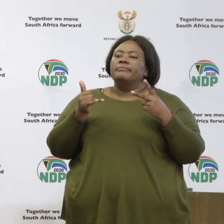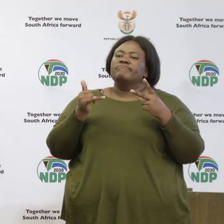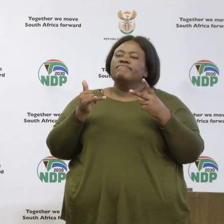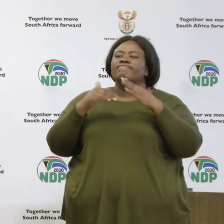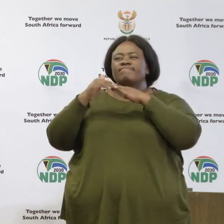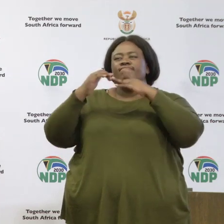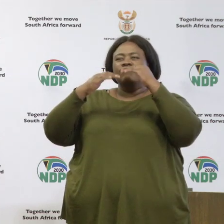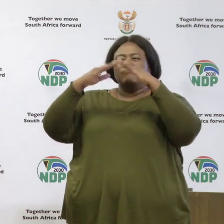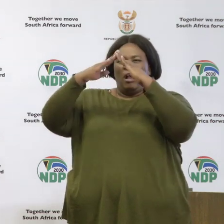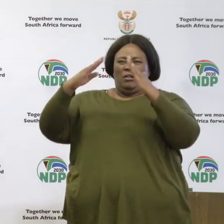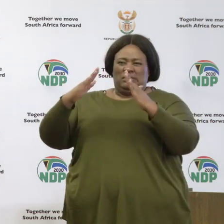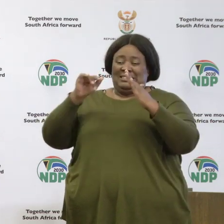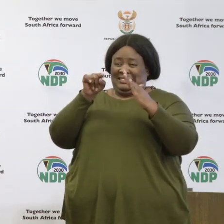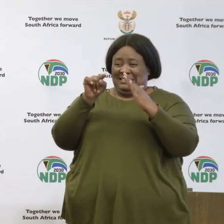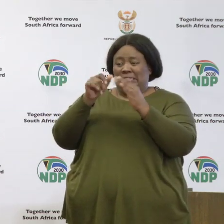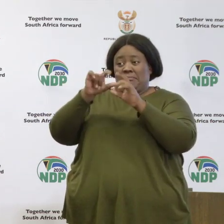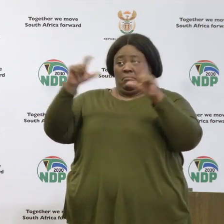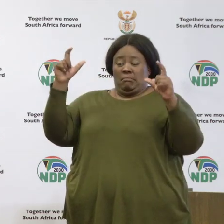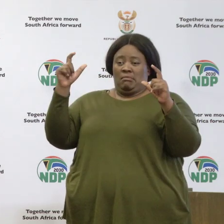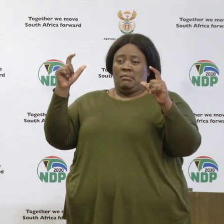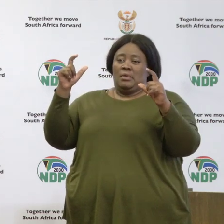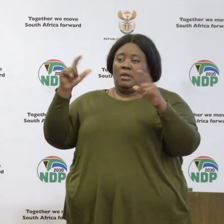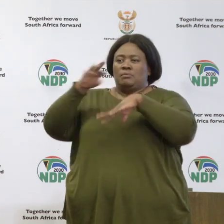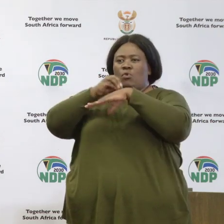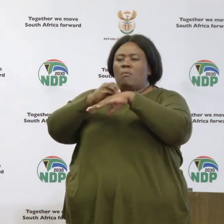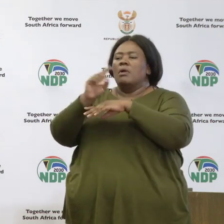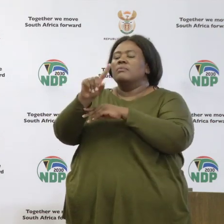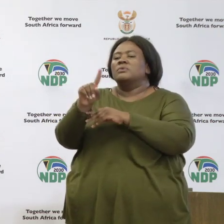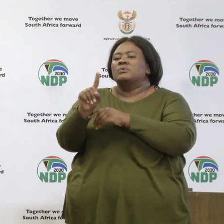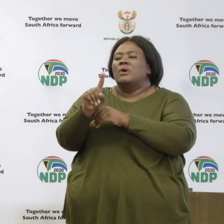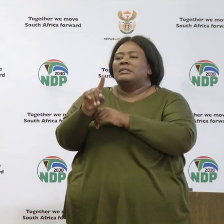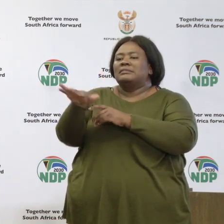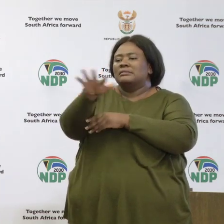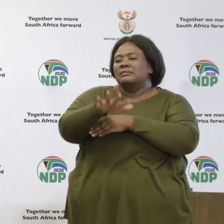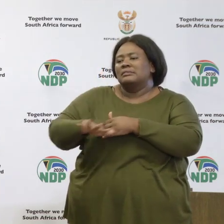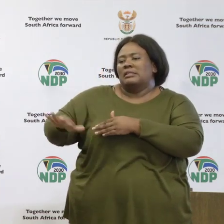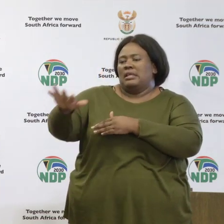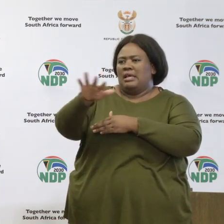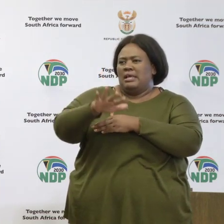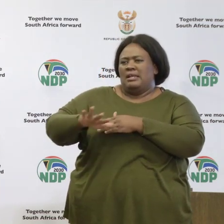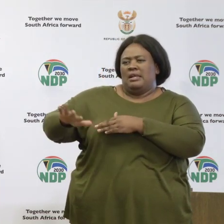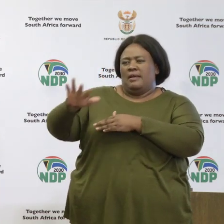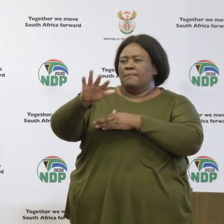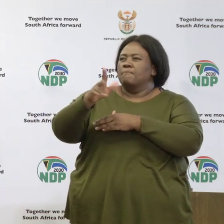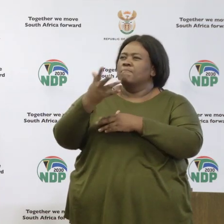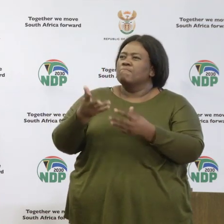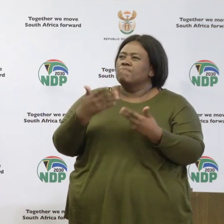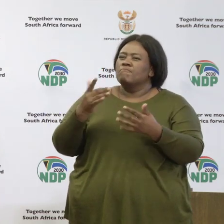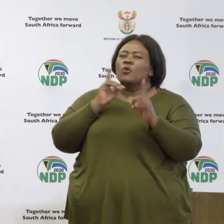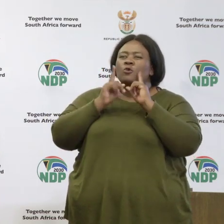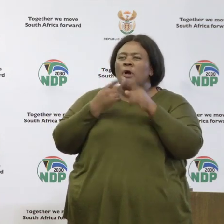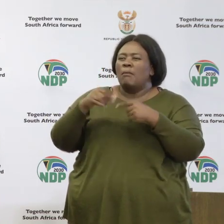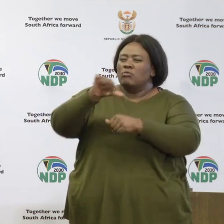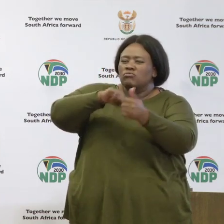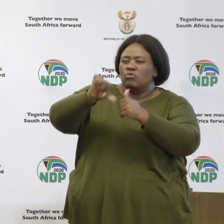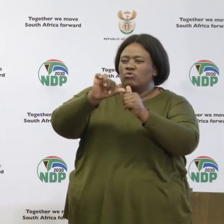human settlements, our biggest problem is the densification of the areas there. We keep talking about social distance,